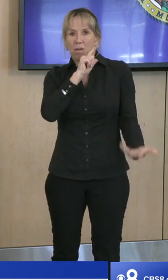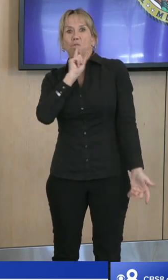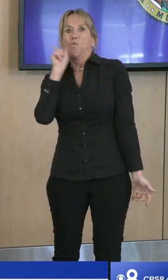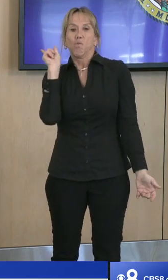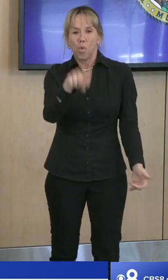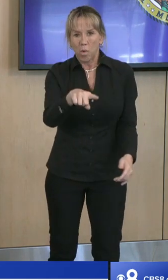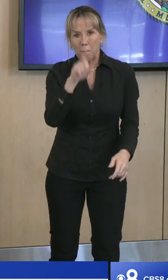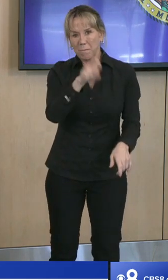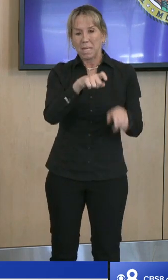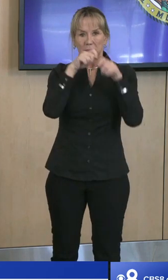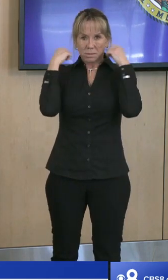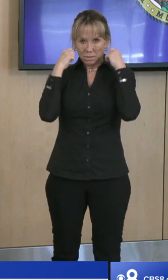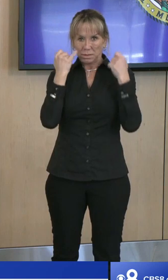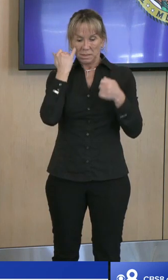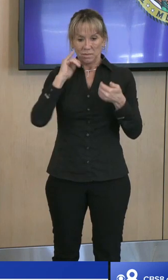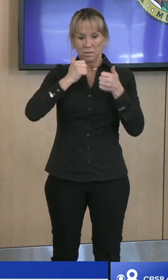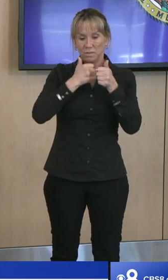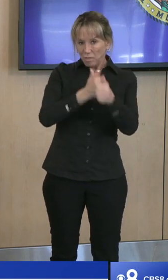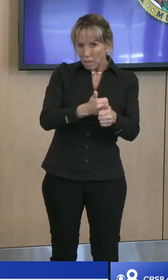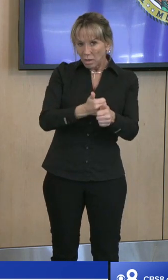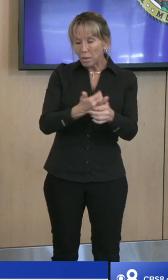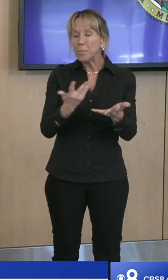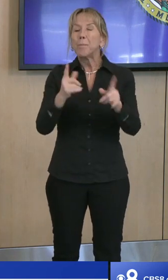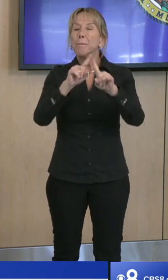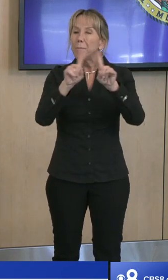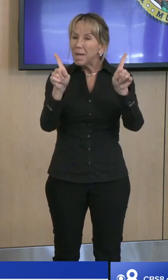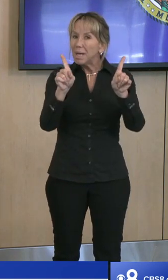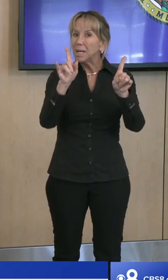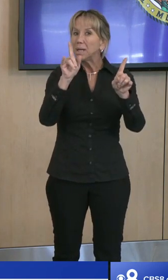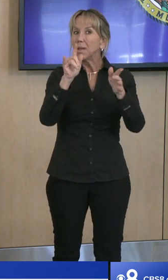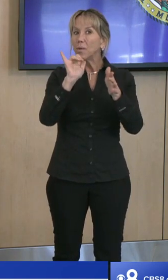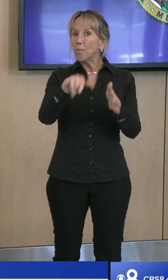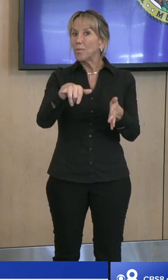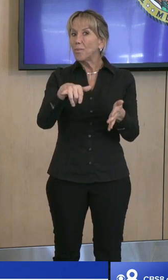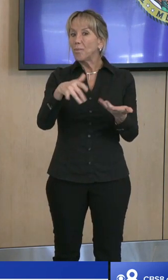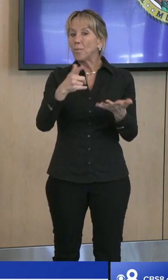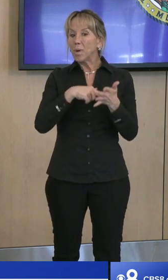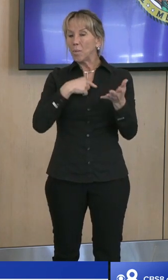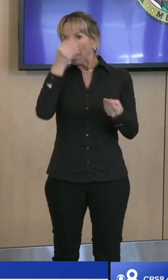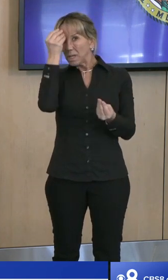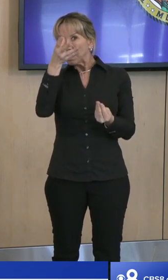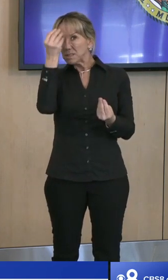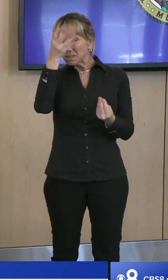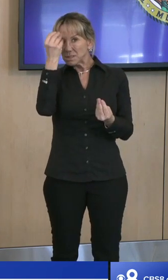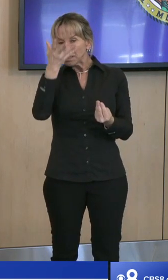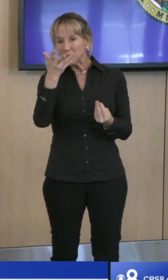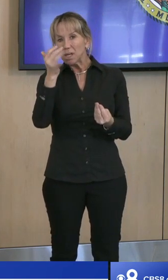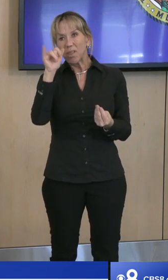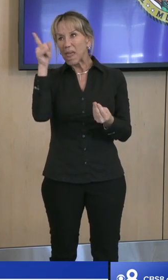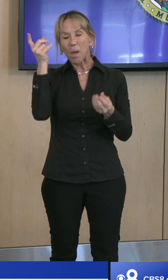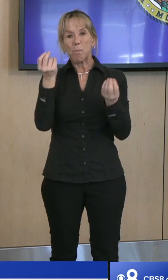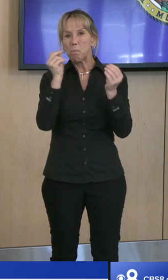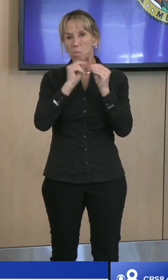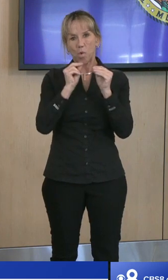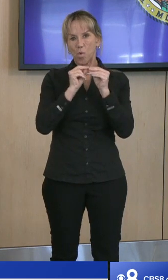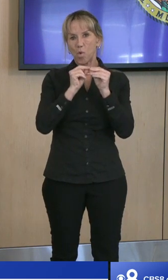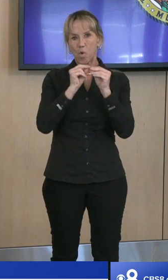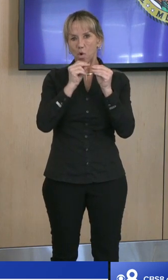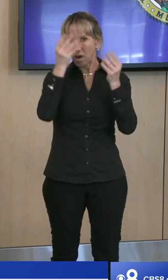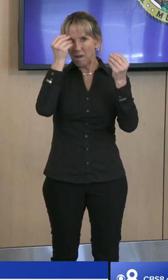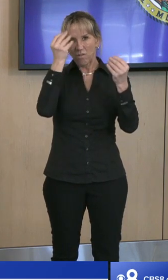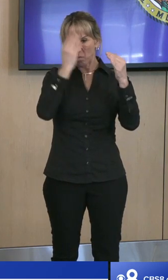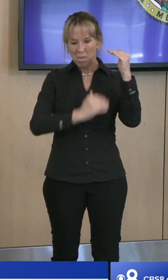today. But again, this is the information that we provided to you today is above and beyond what the state has